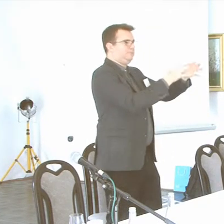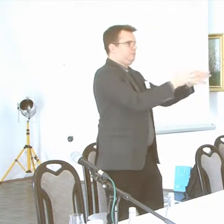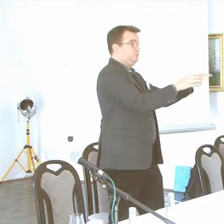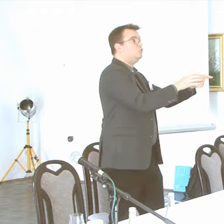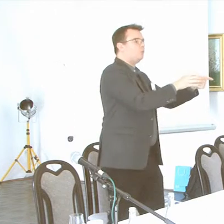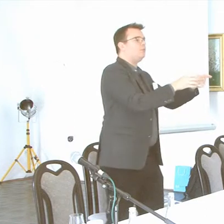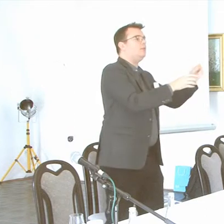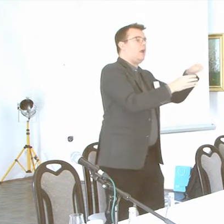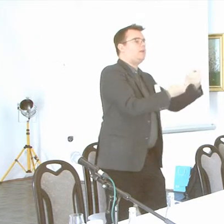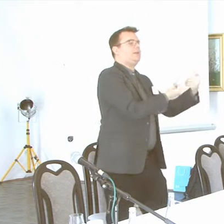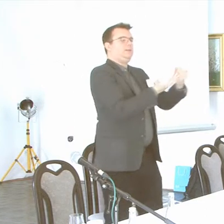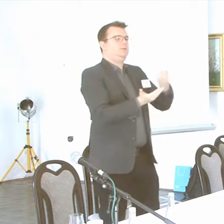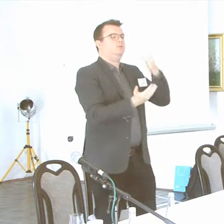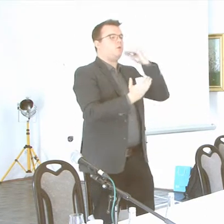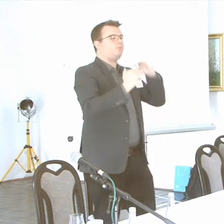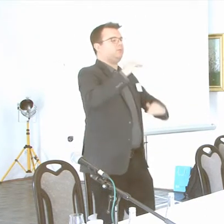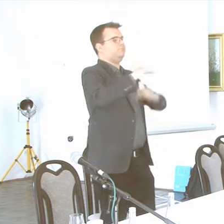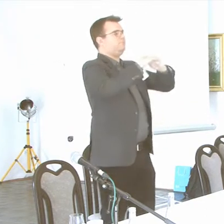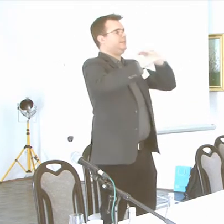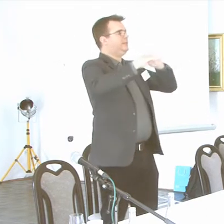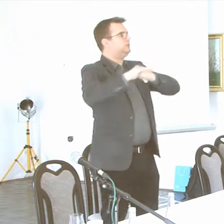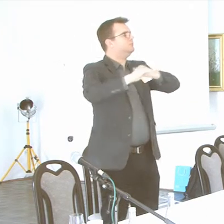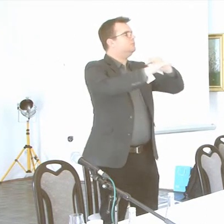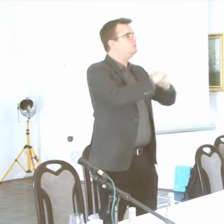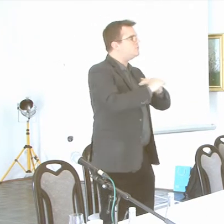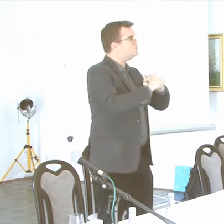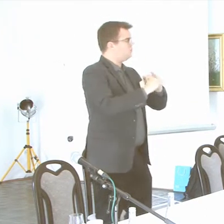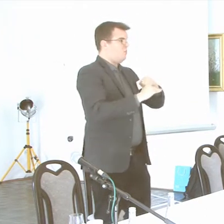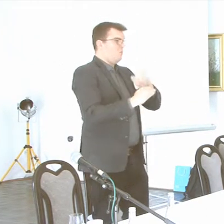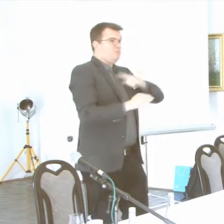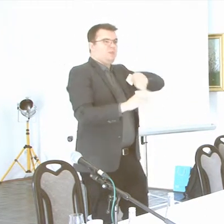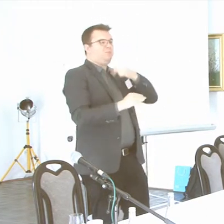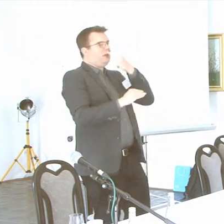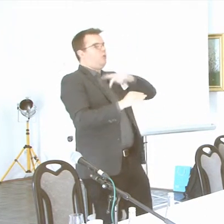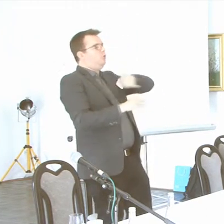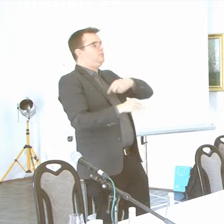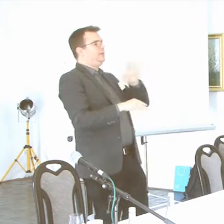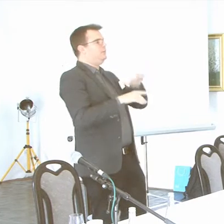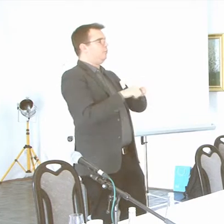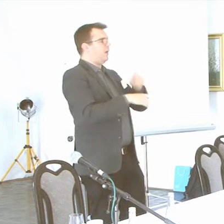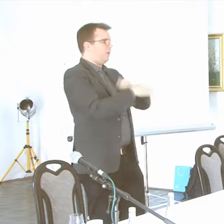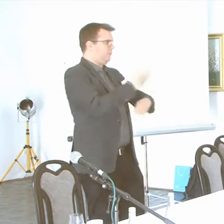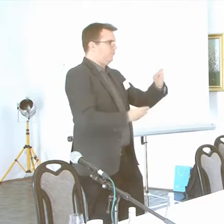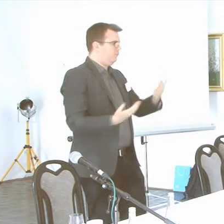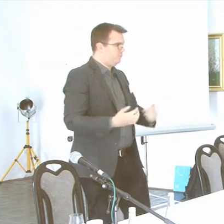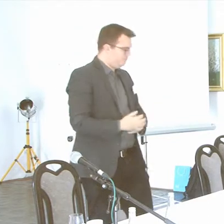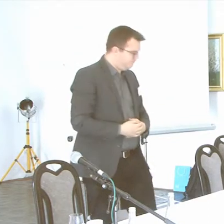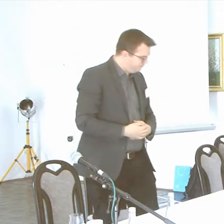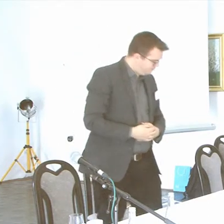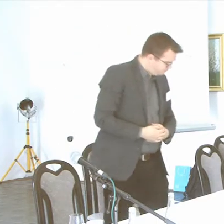language interpreters and technical aids, which can equalize deaf people with the rest of the community. So we don't regard